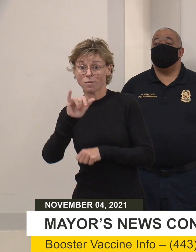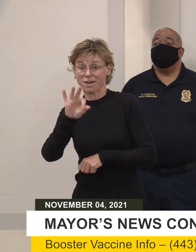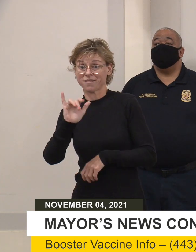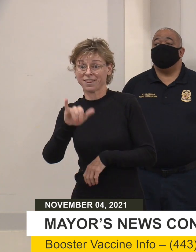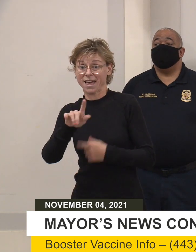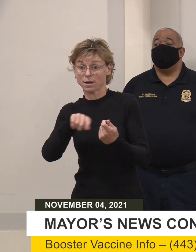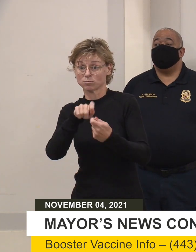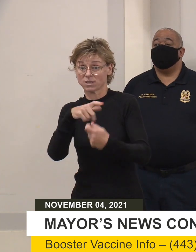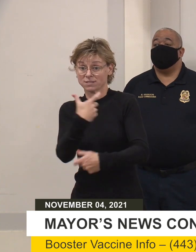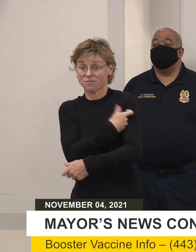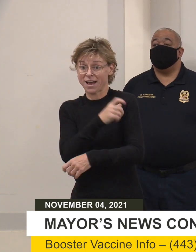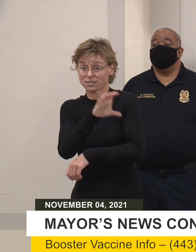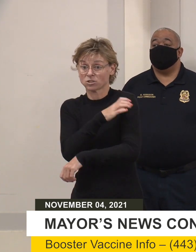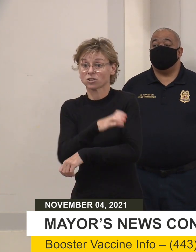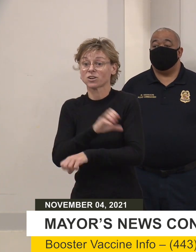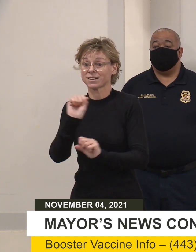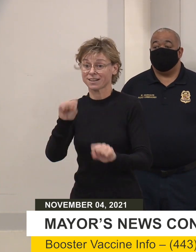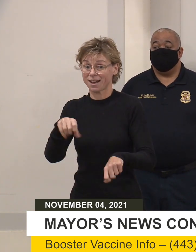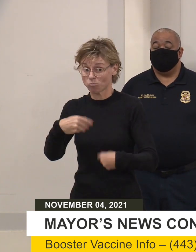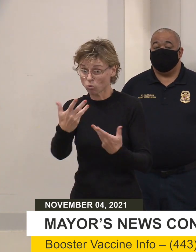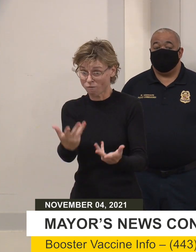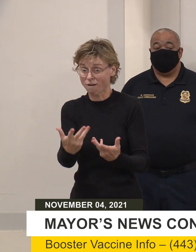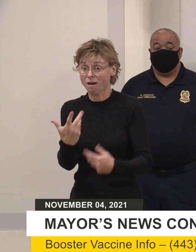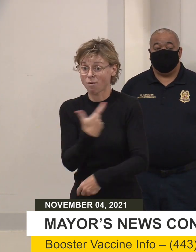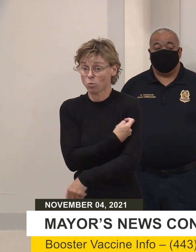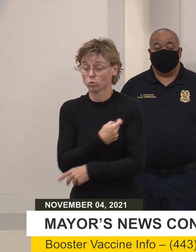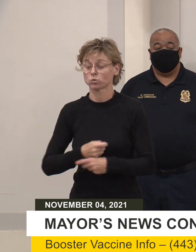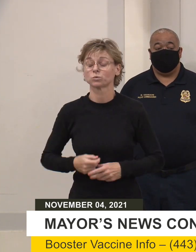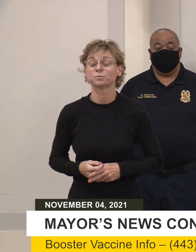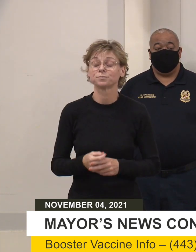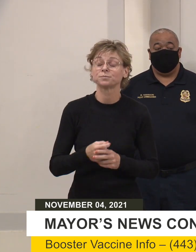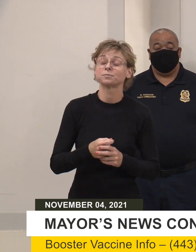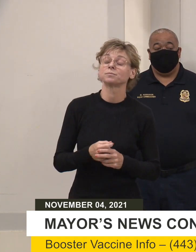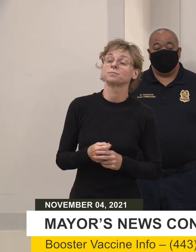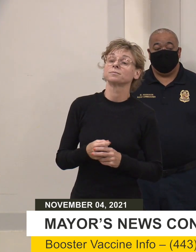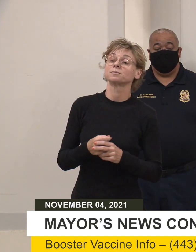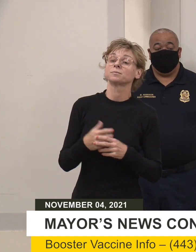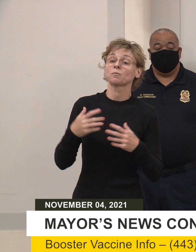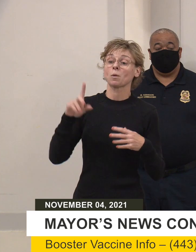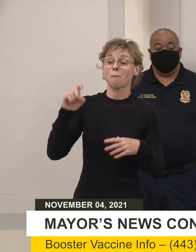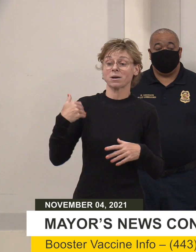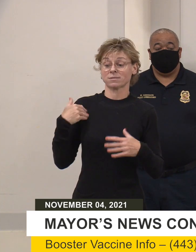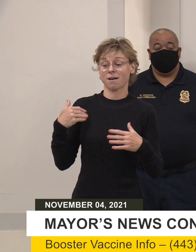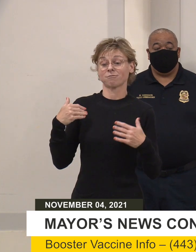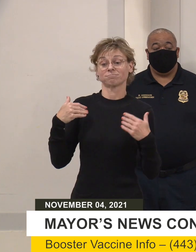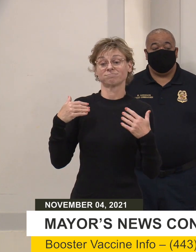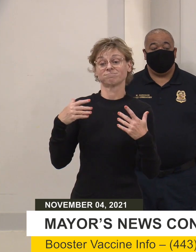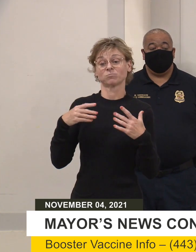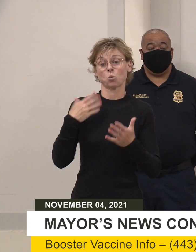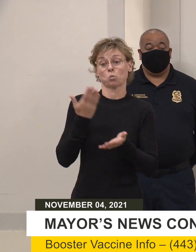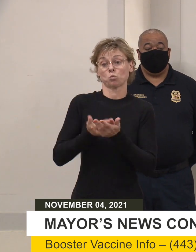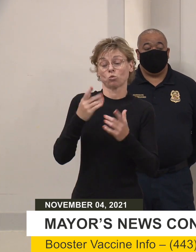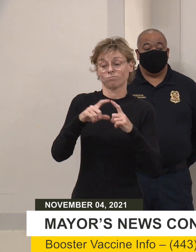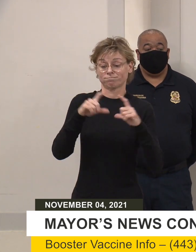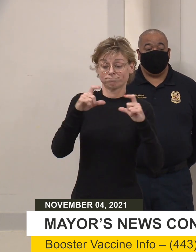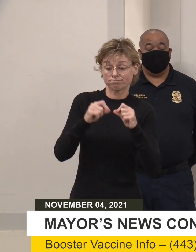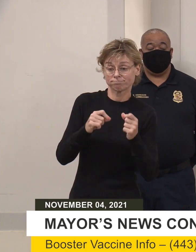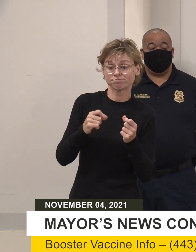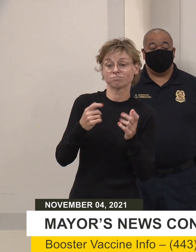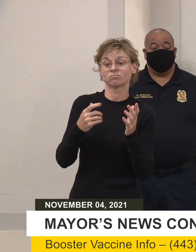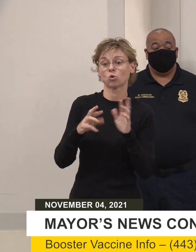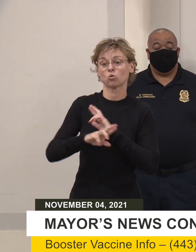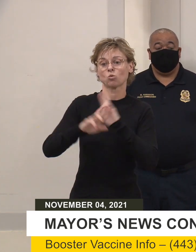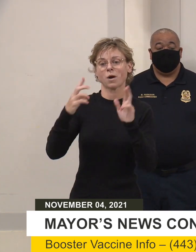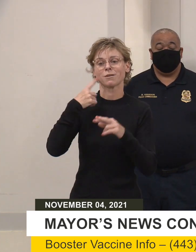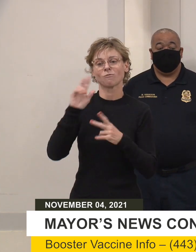vaccine clinic is able to provide a booster dose. Your physical or digital proof of previous vaccinations will be necessary to receive your